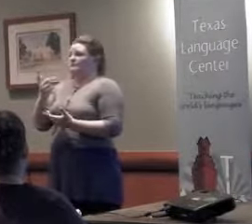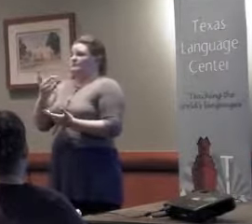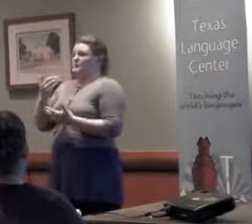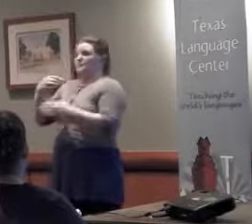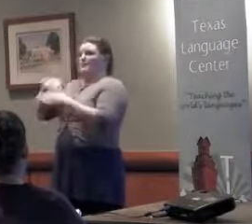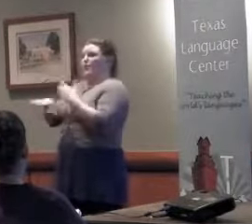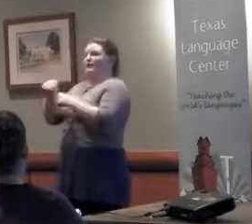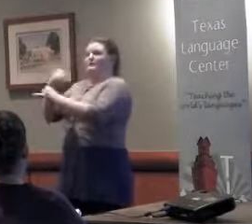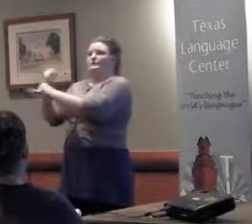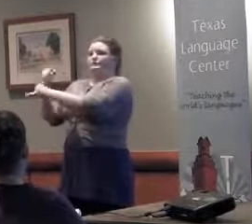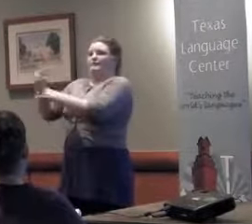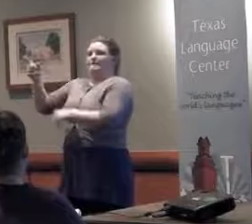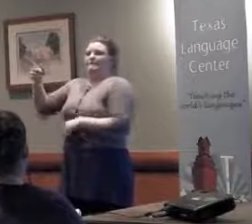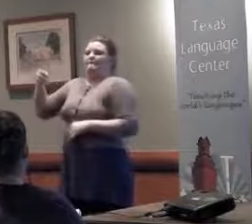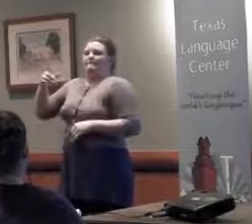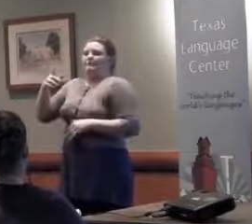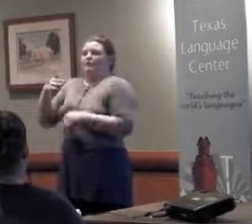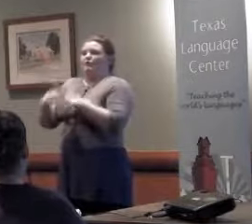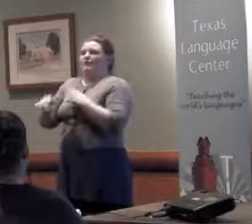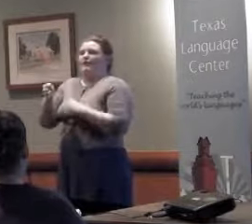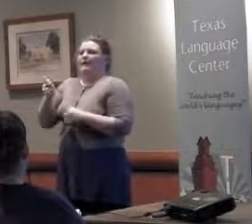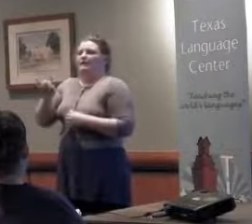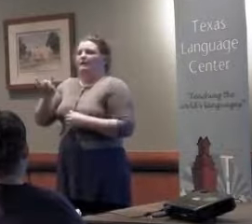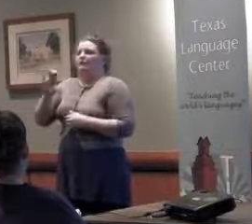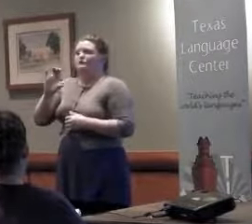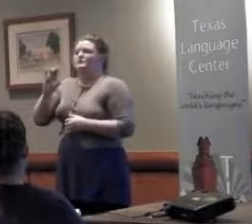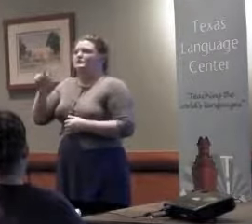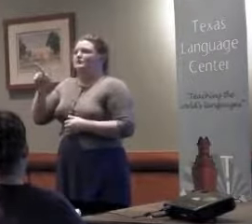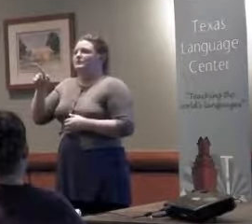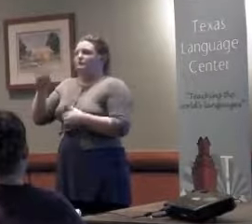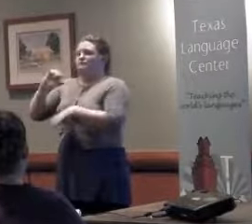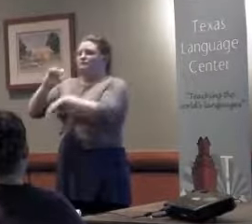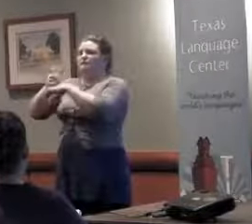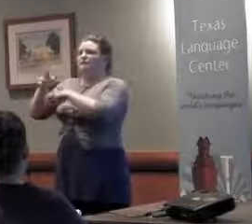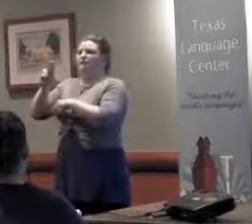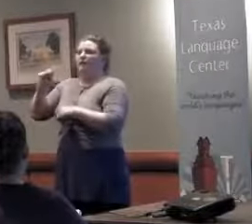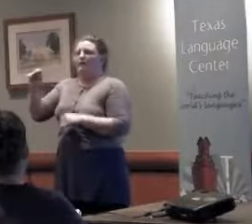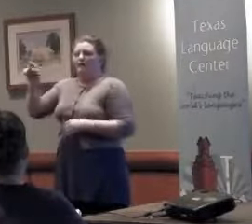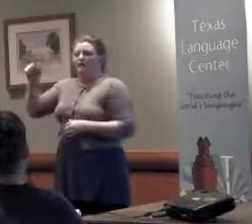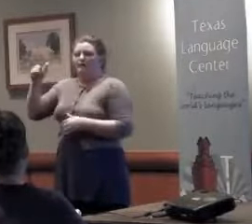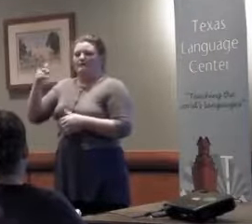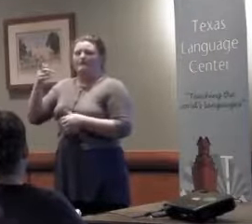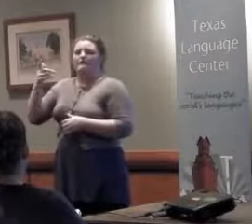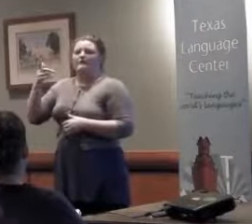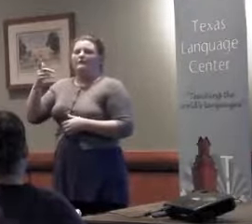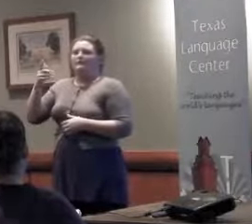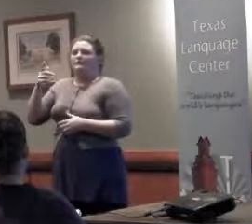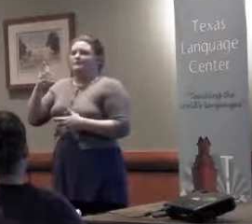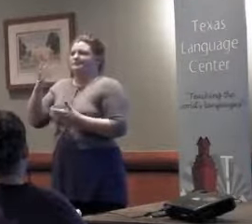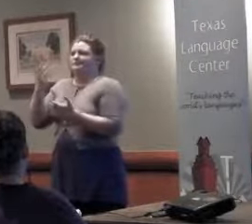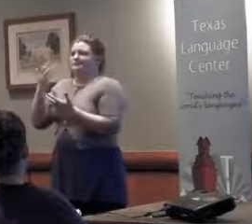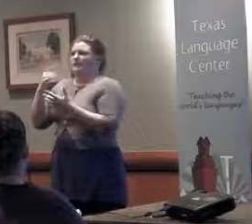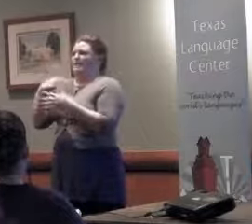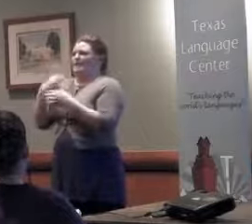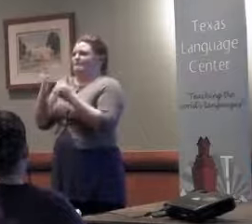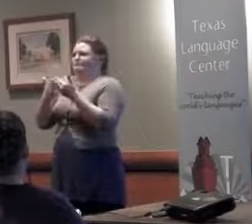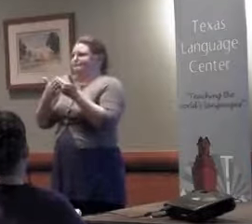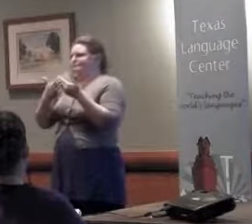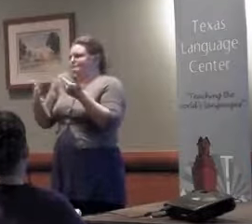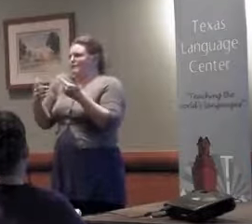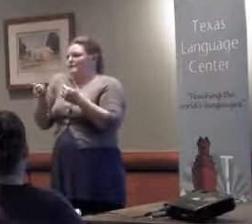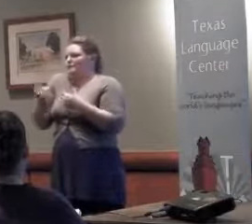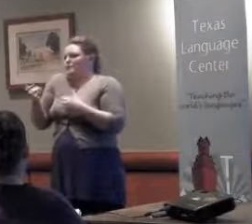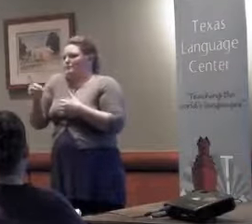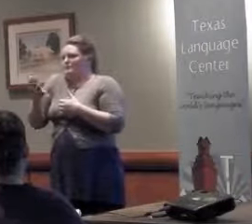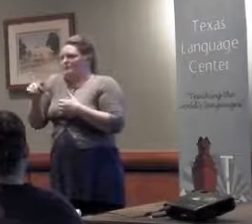deaf. In the early 1800s, a school was established in Connecticut, and within a few short decades,